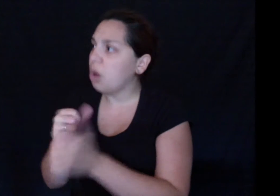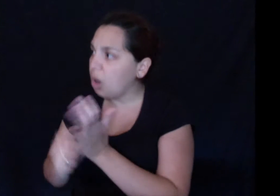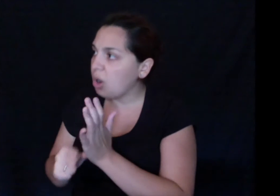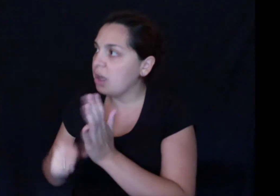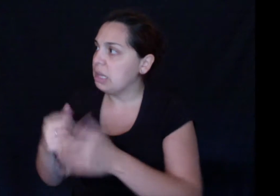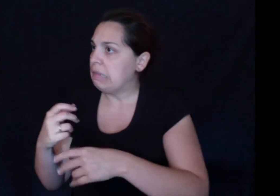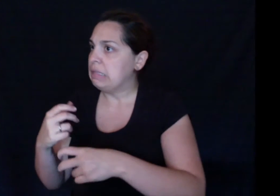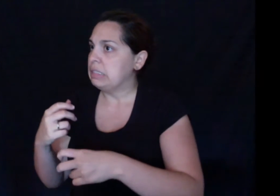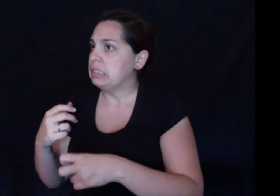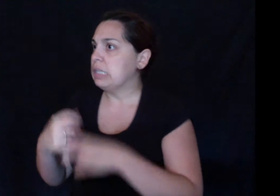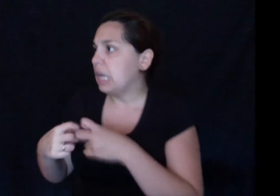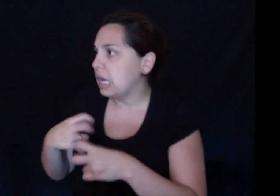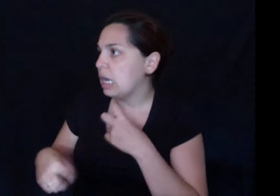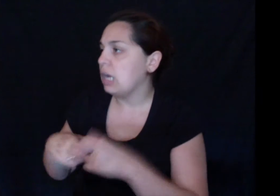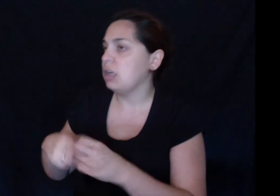clip, here's a word from our sponsors.